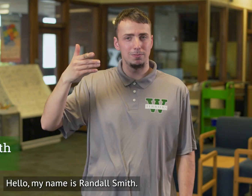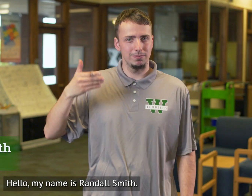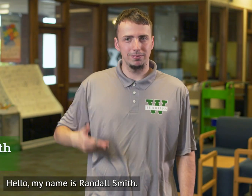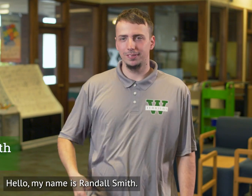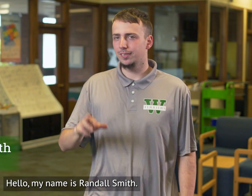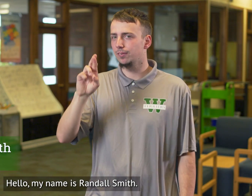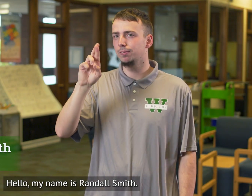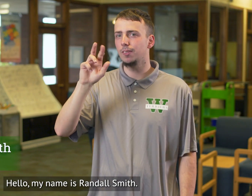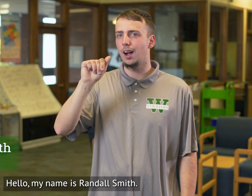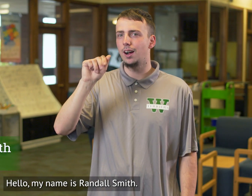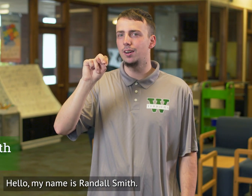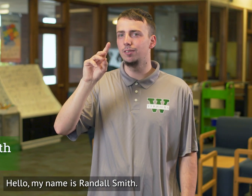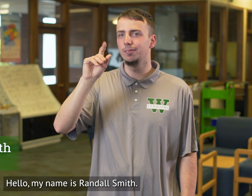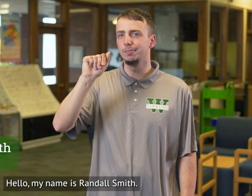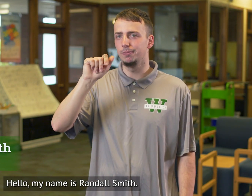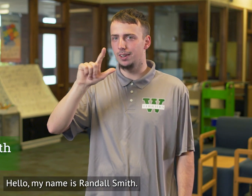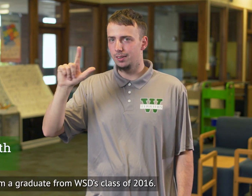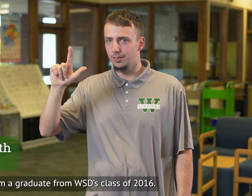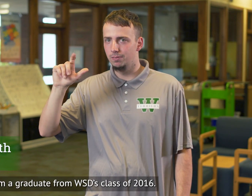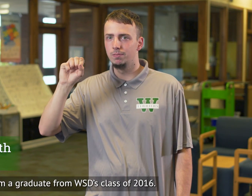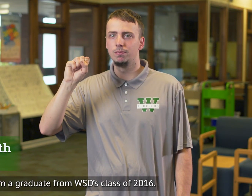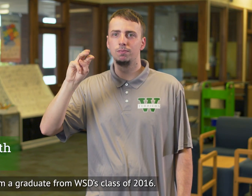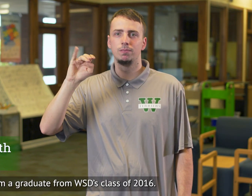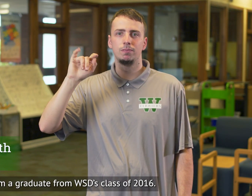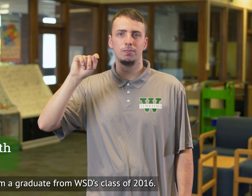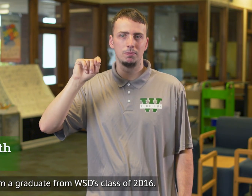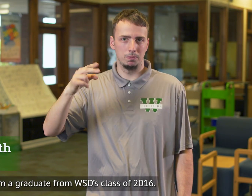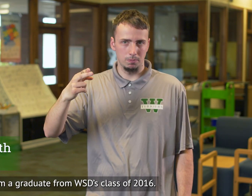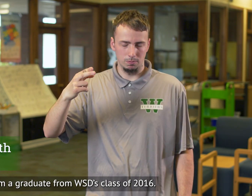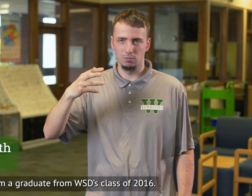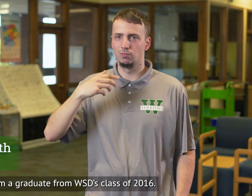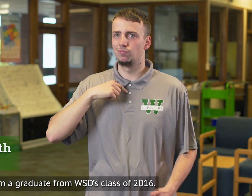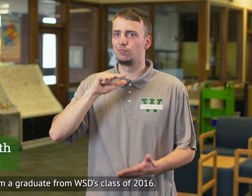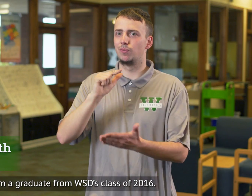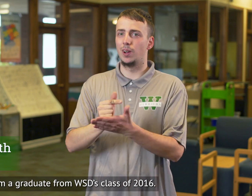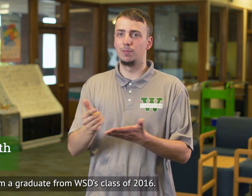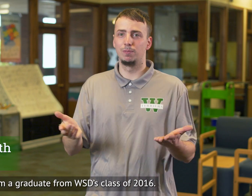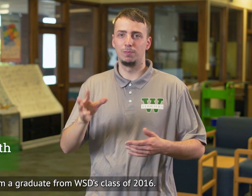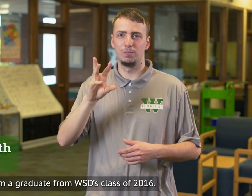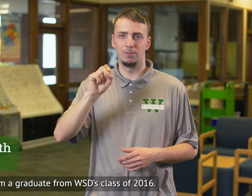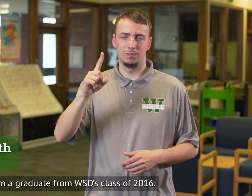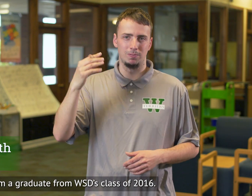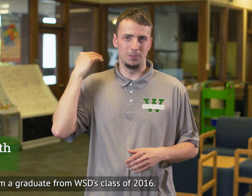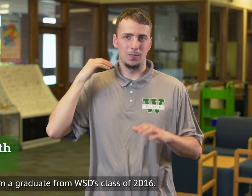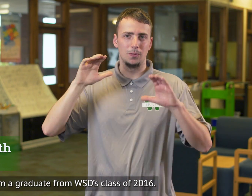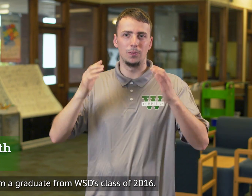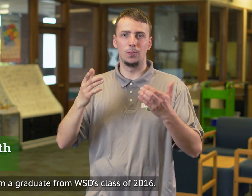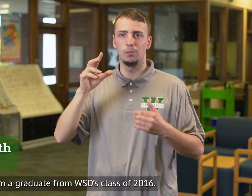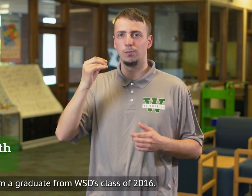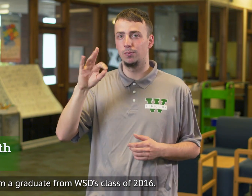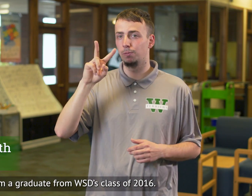Hello, my name is Randall Smith. I'm a graduate from WSD's class of